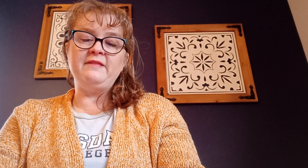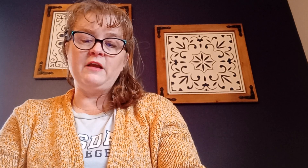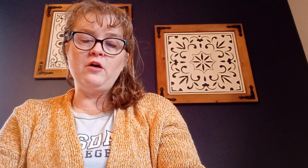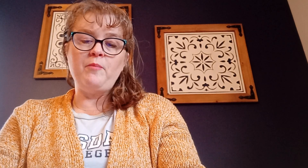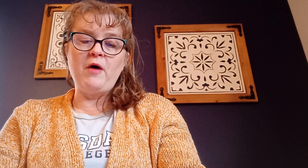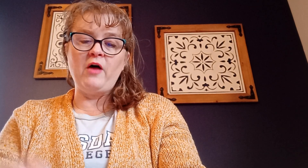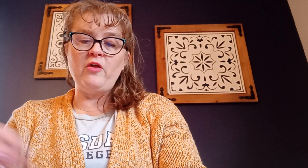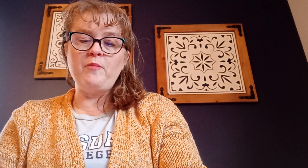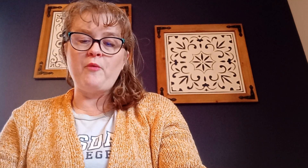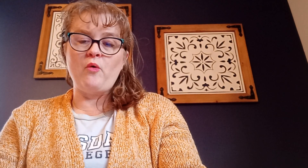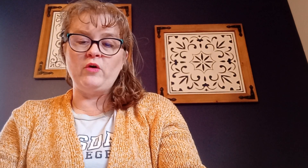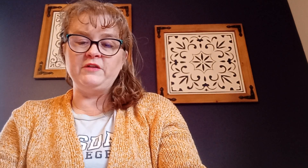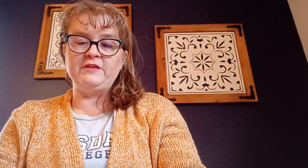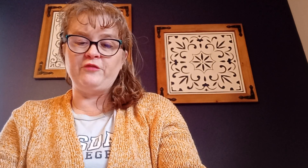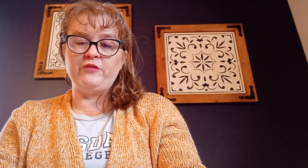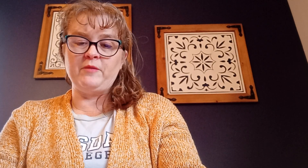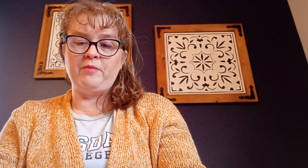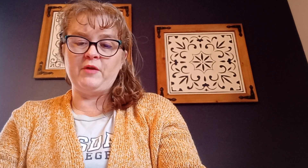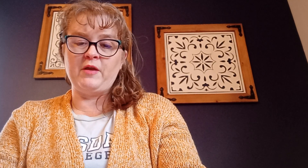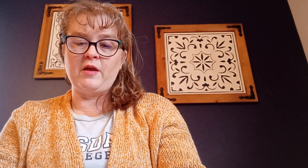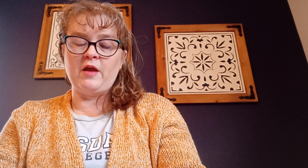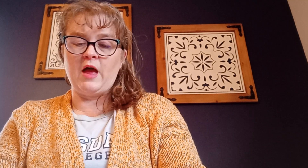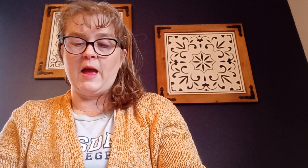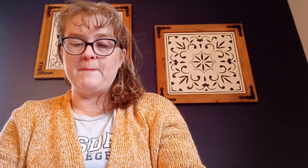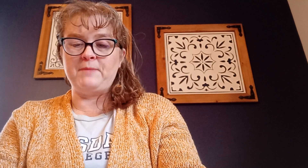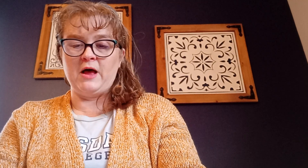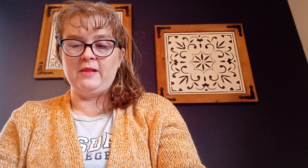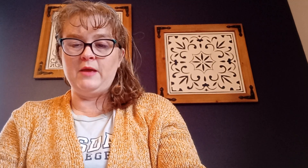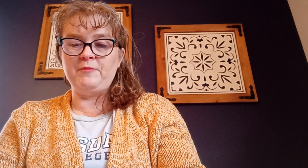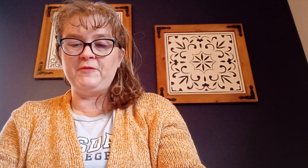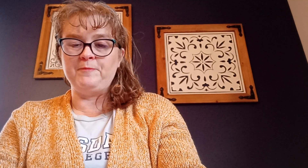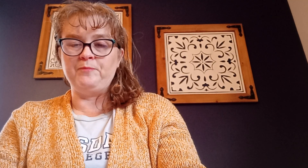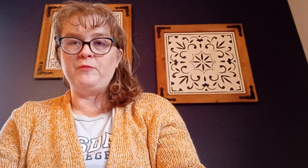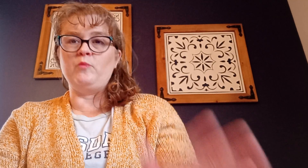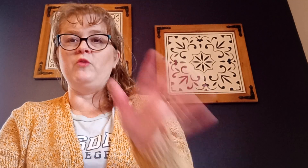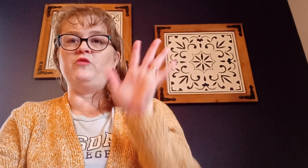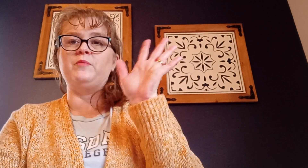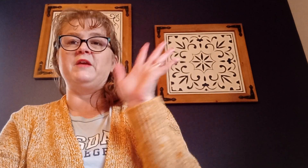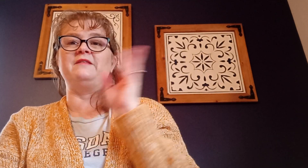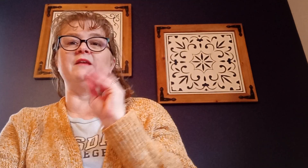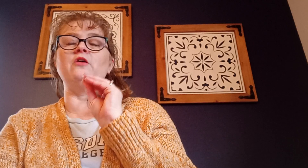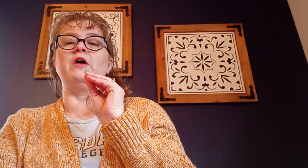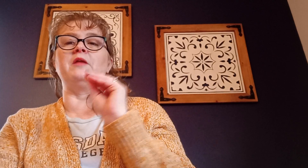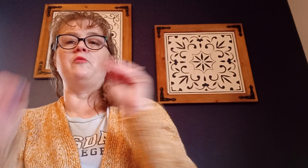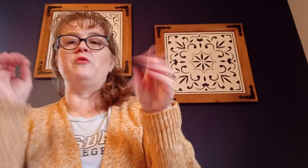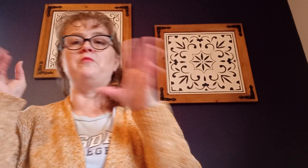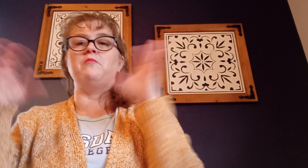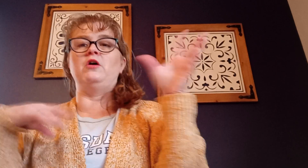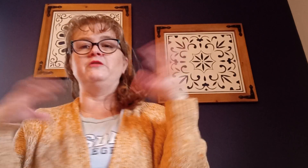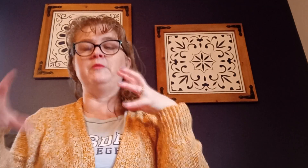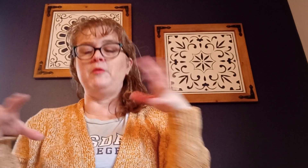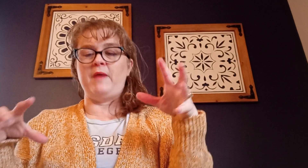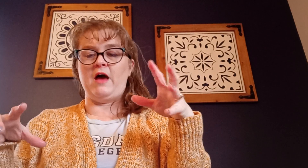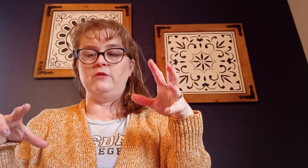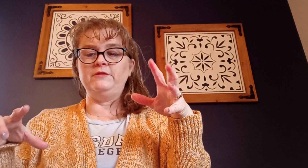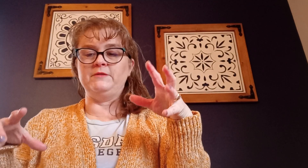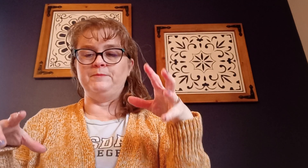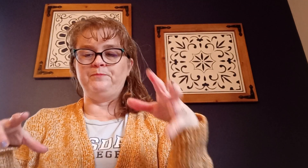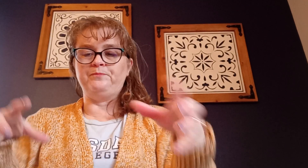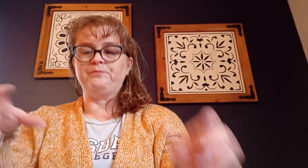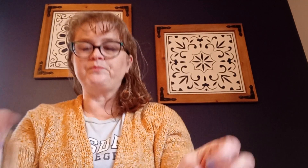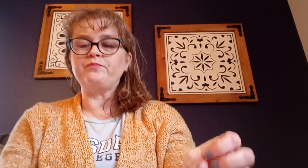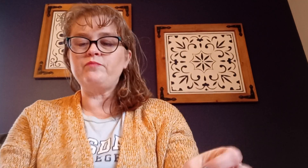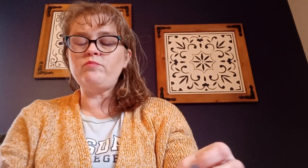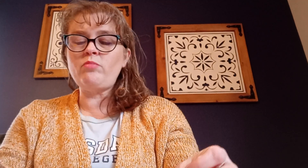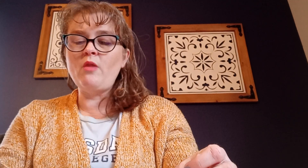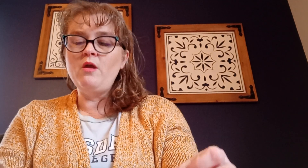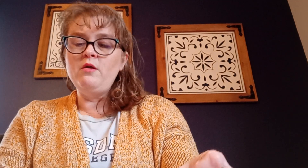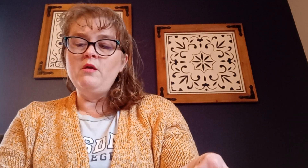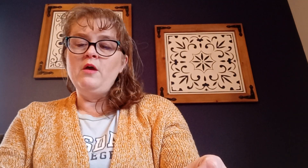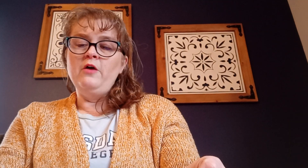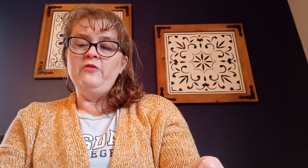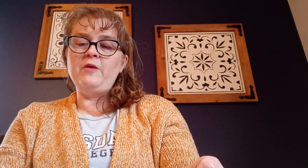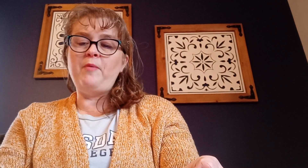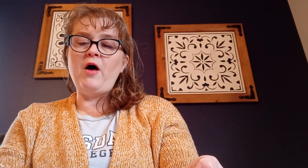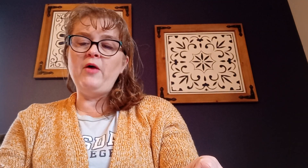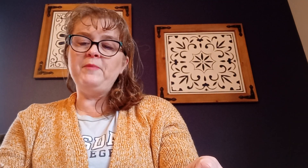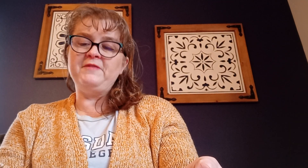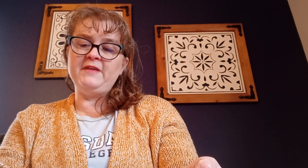single polyp or different polyps, which would be a single animal with multiple mouths. The polyps sit